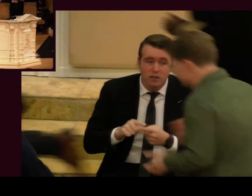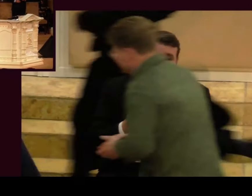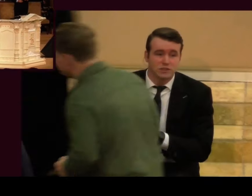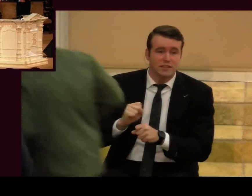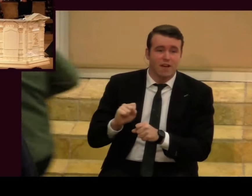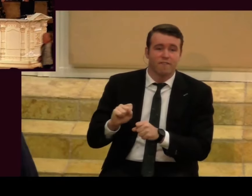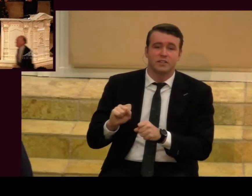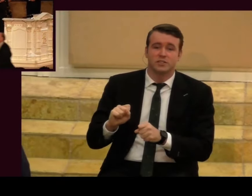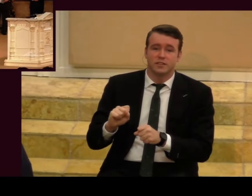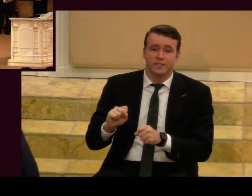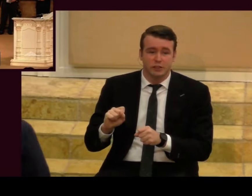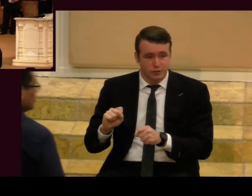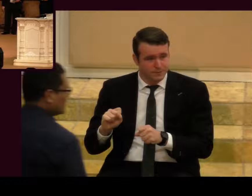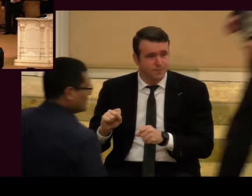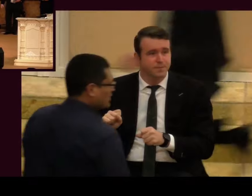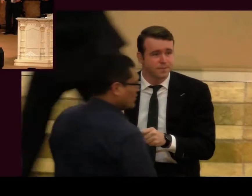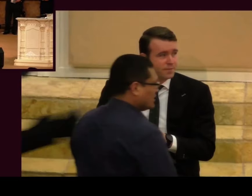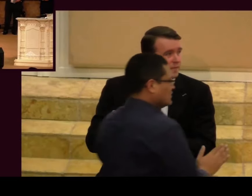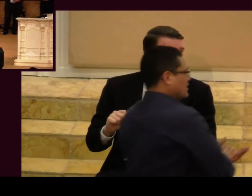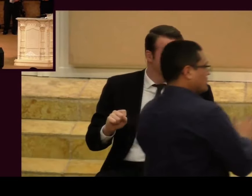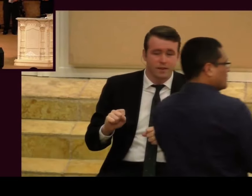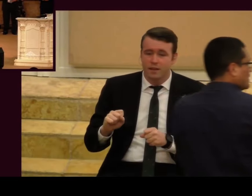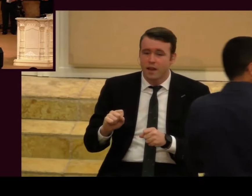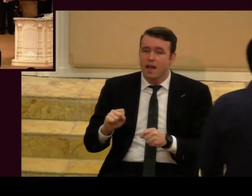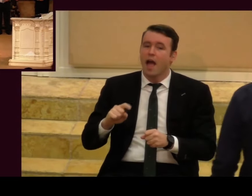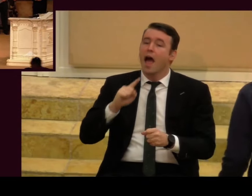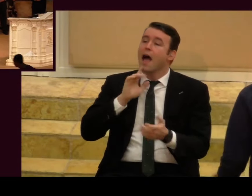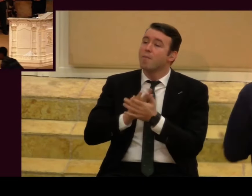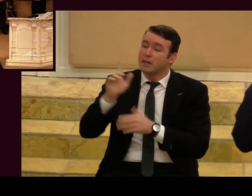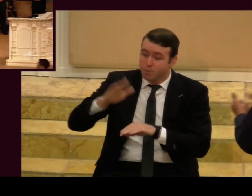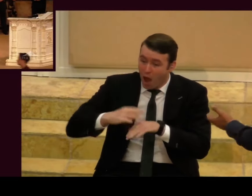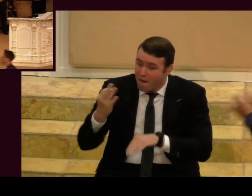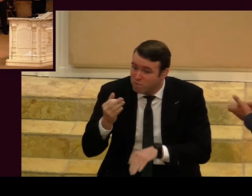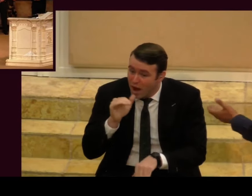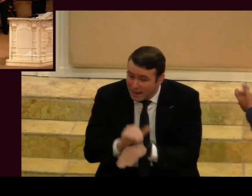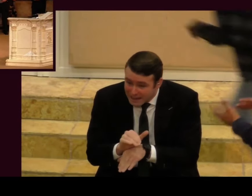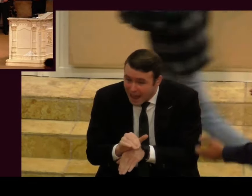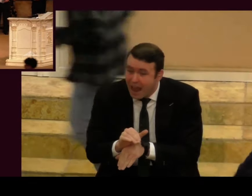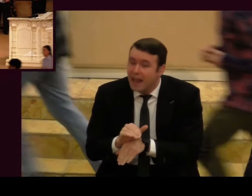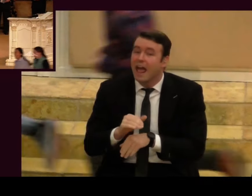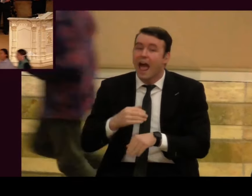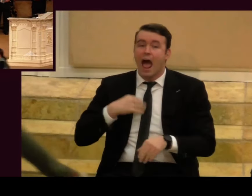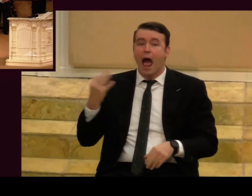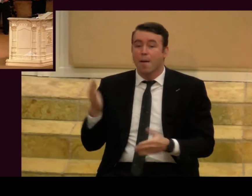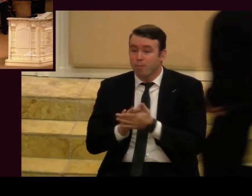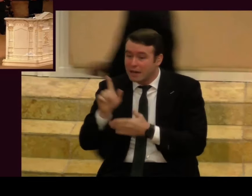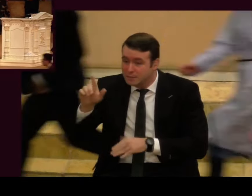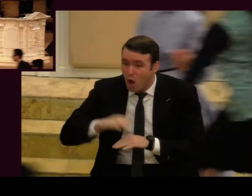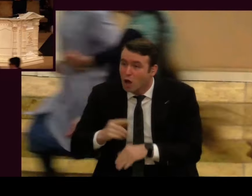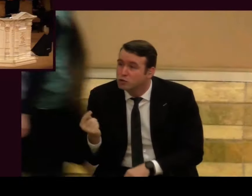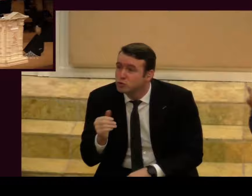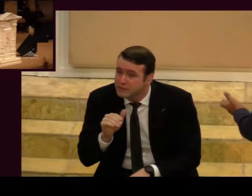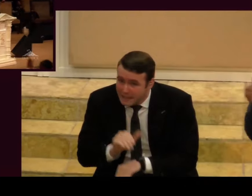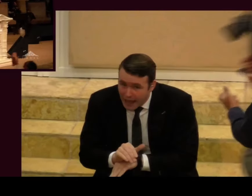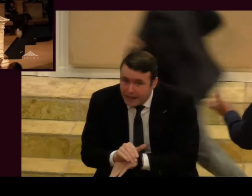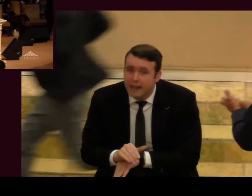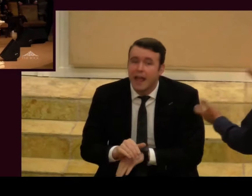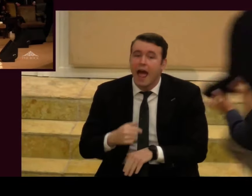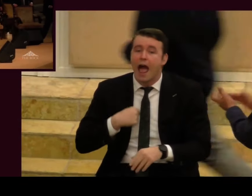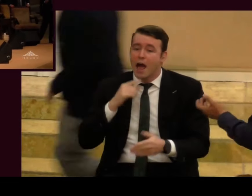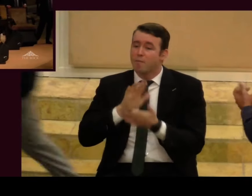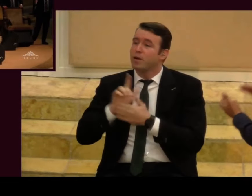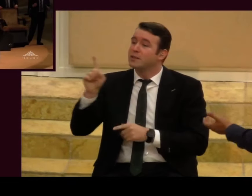of God unto salvation. I'll praise him on Friday night, and I'll praise him on Tuesday